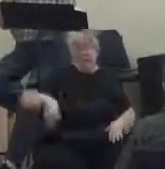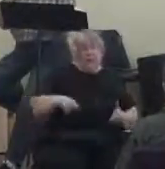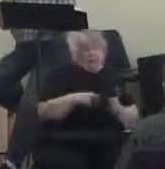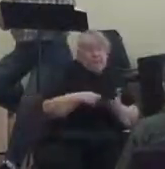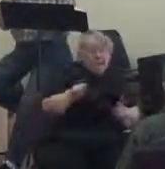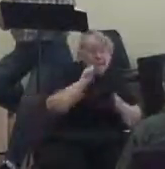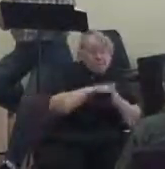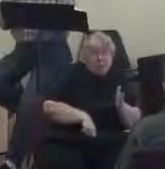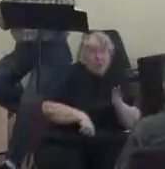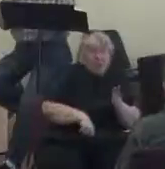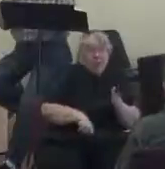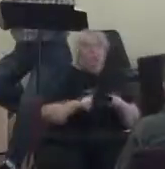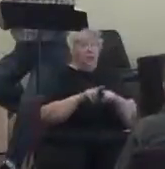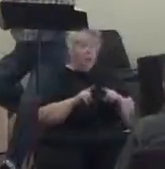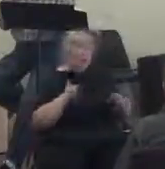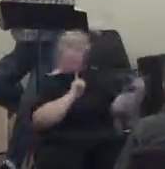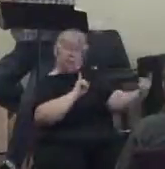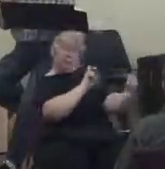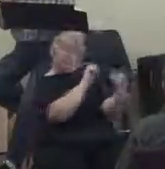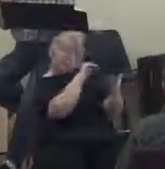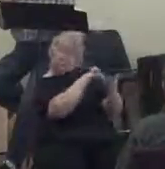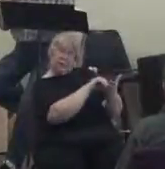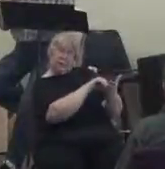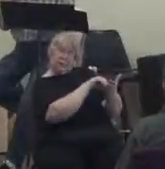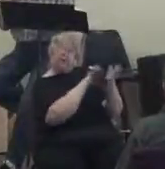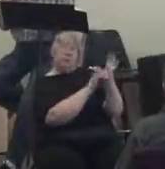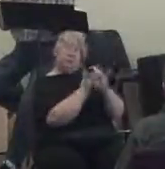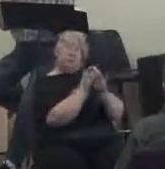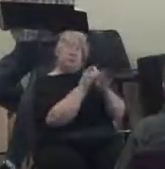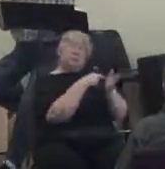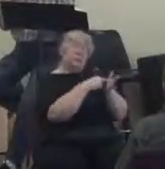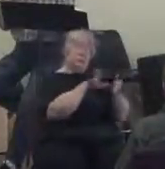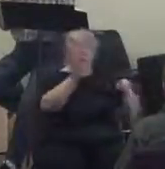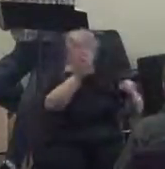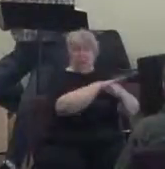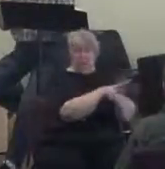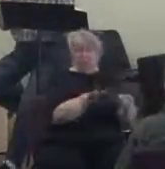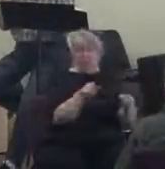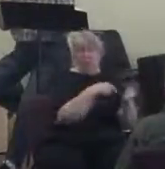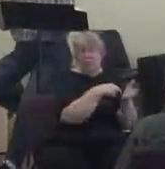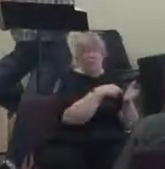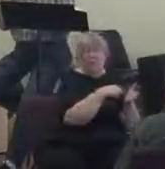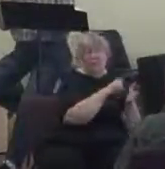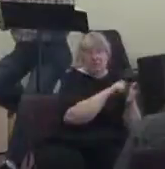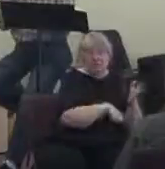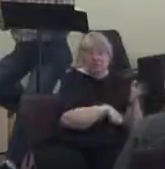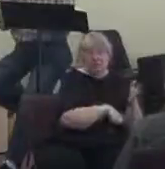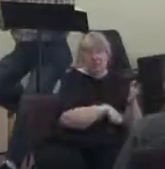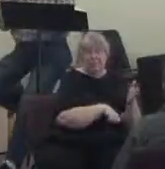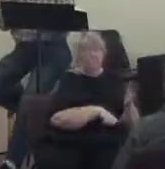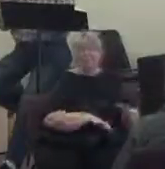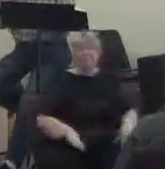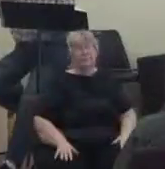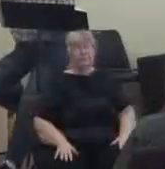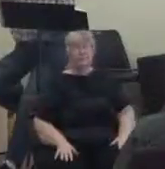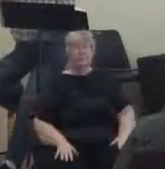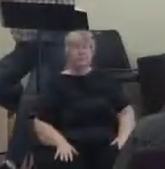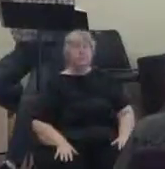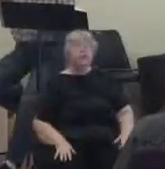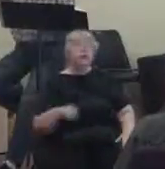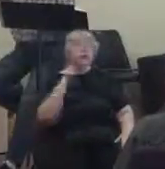he's paid the full price. He can restore him into the kingdom. He has to restore